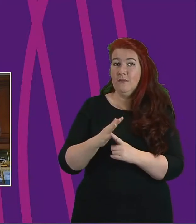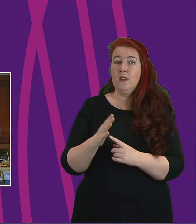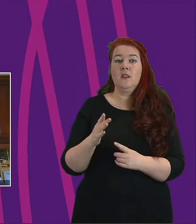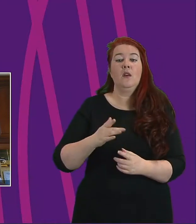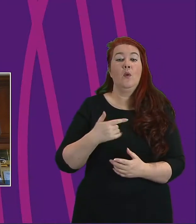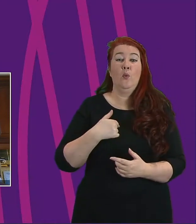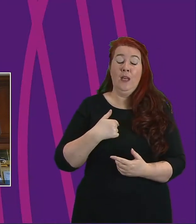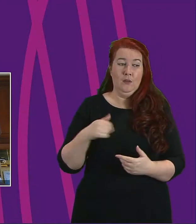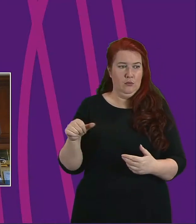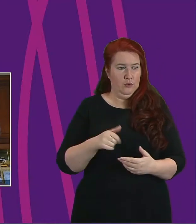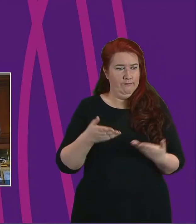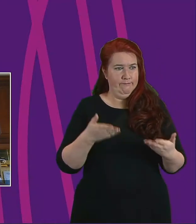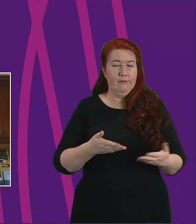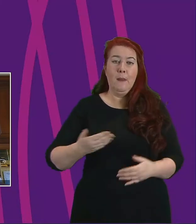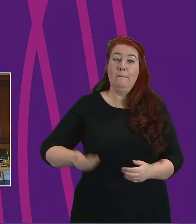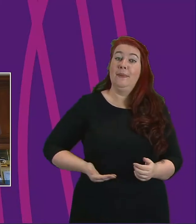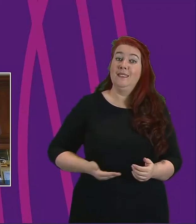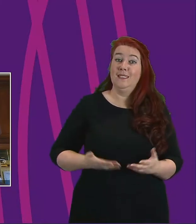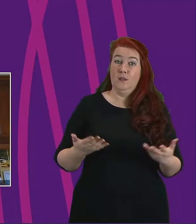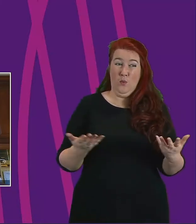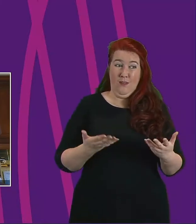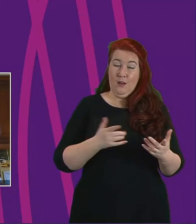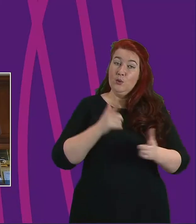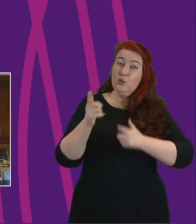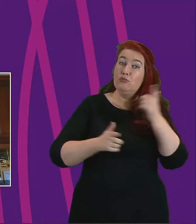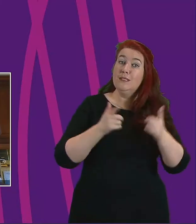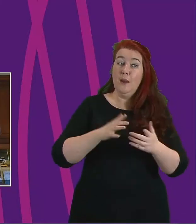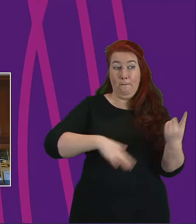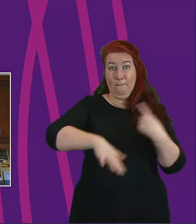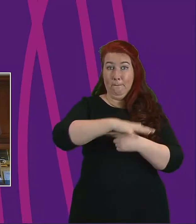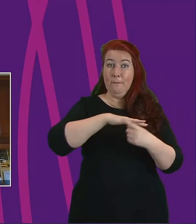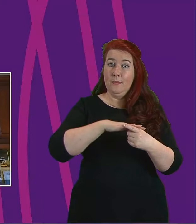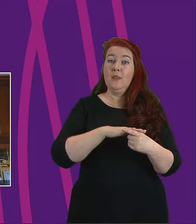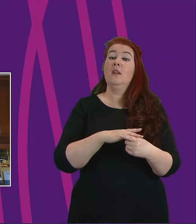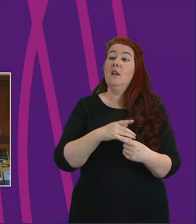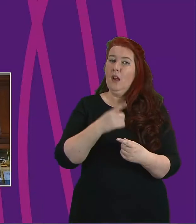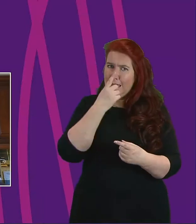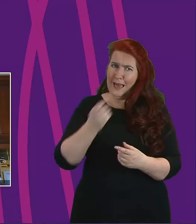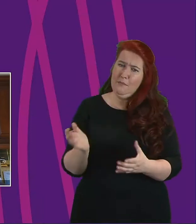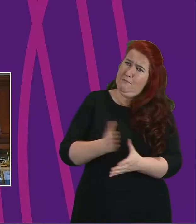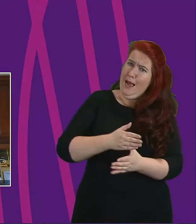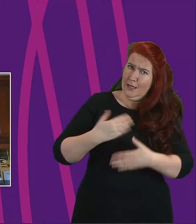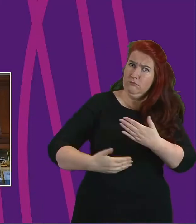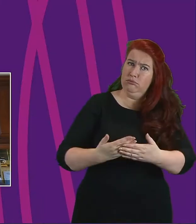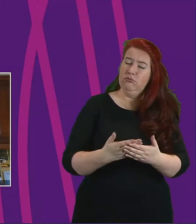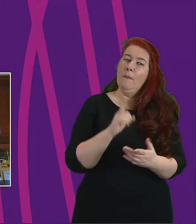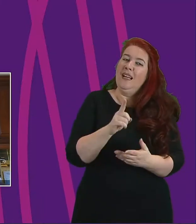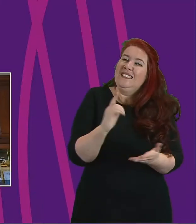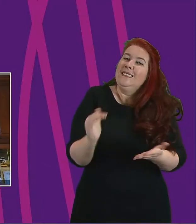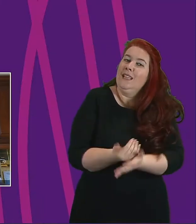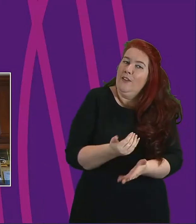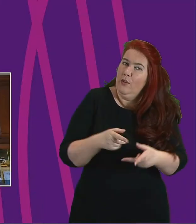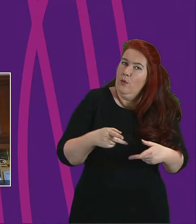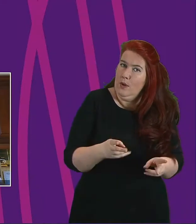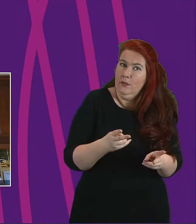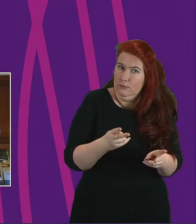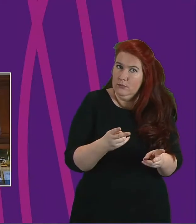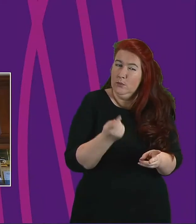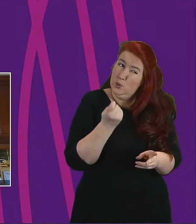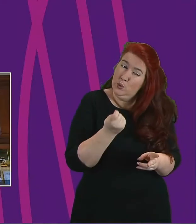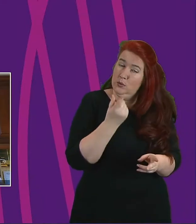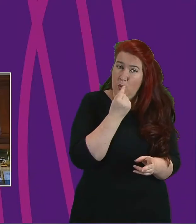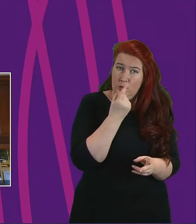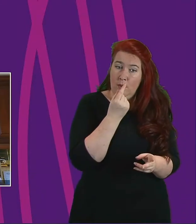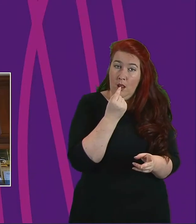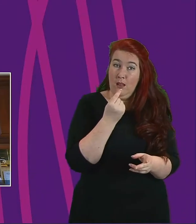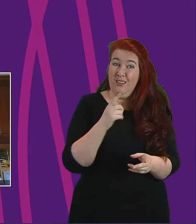tourism sector to resume as soon as they can safely do so. And a great deal of our effort